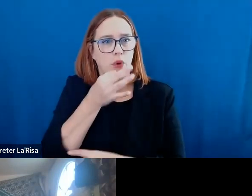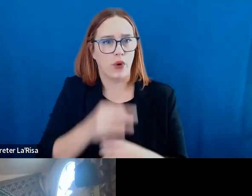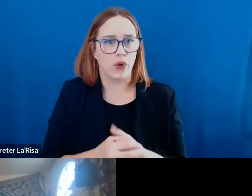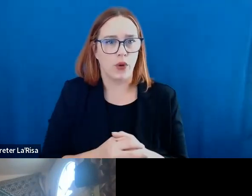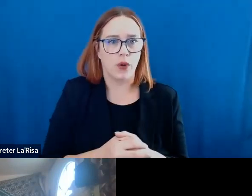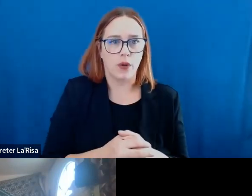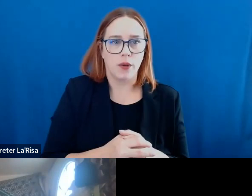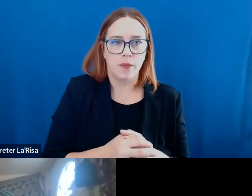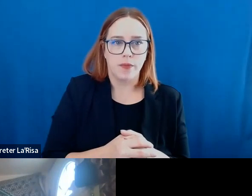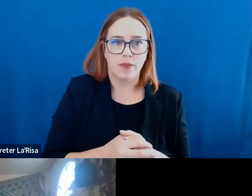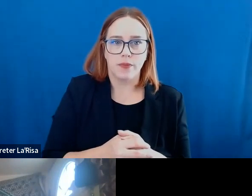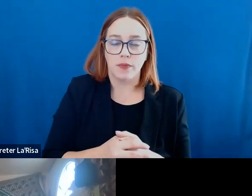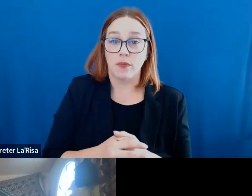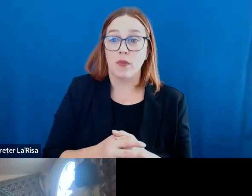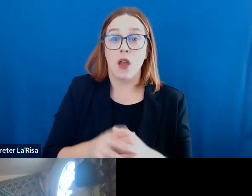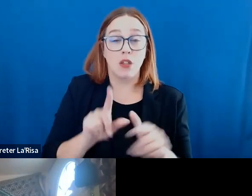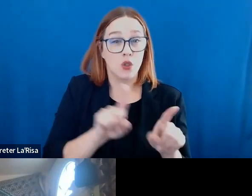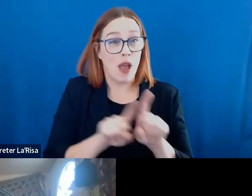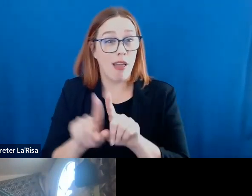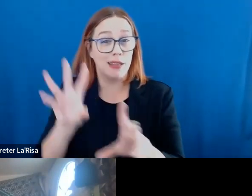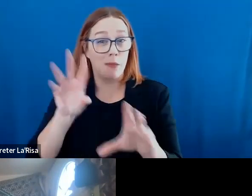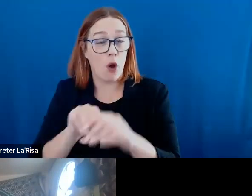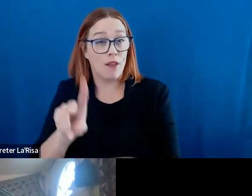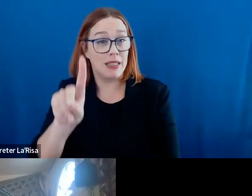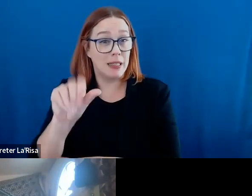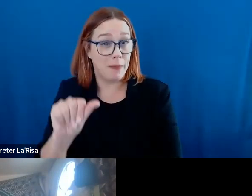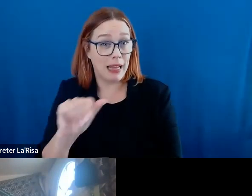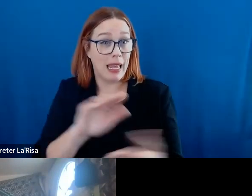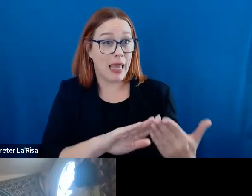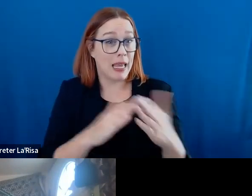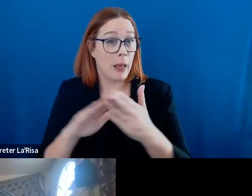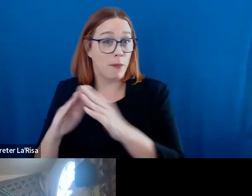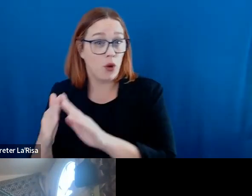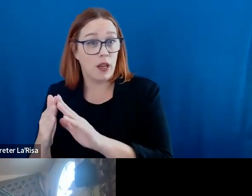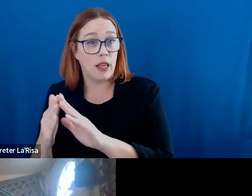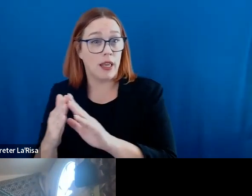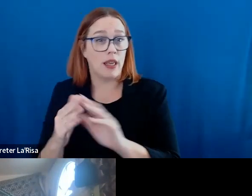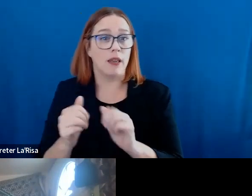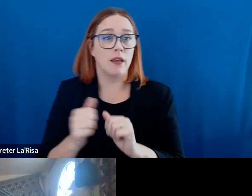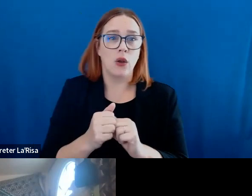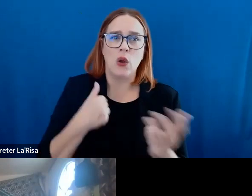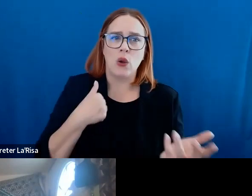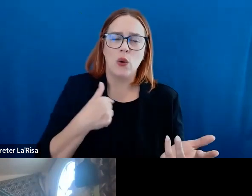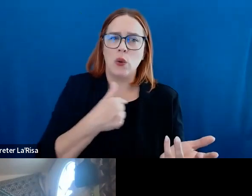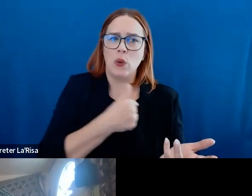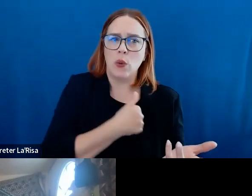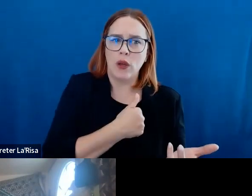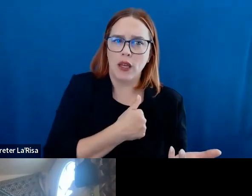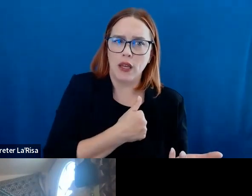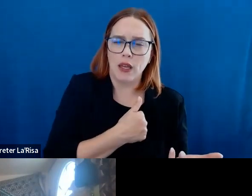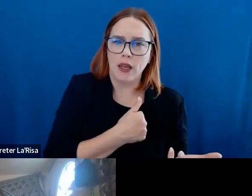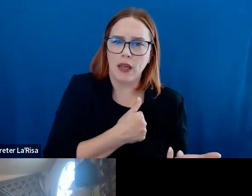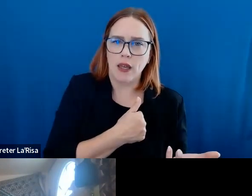happily accept a non-disabled person coming to educate us about